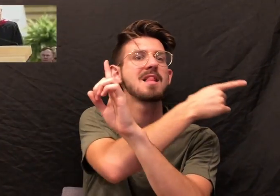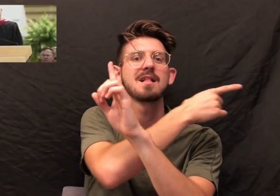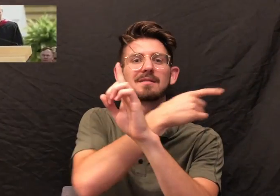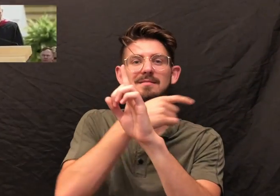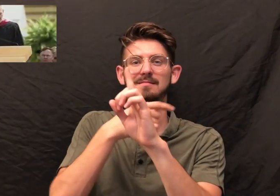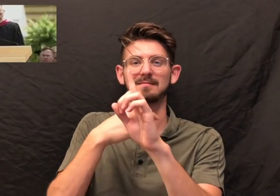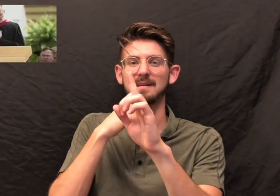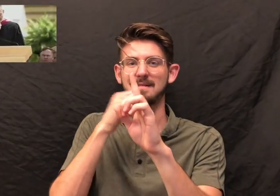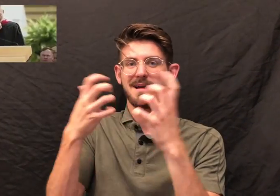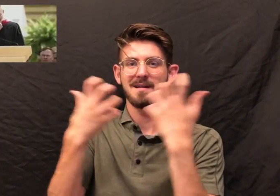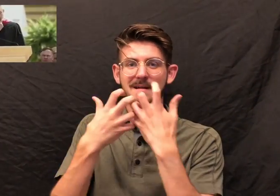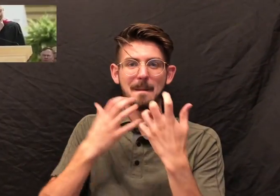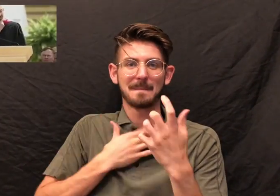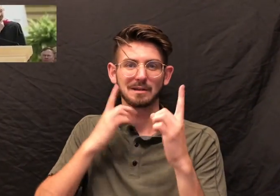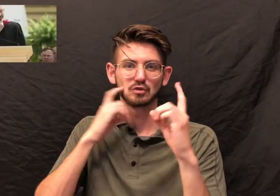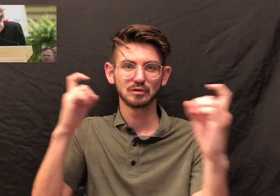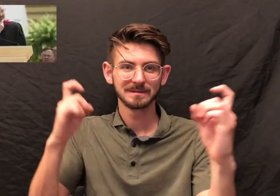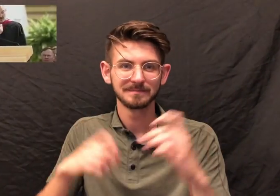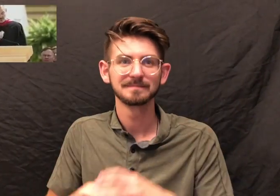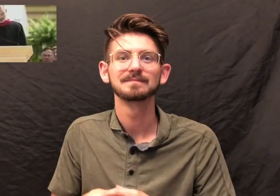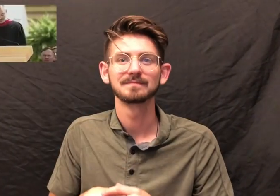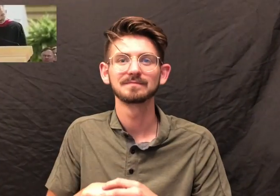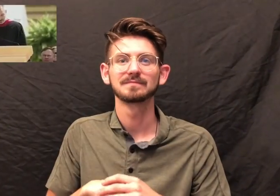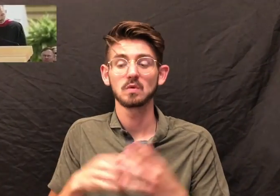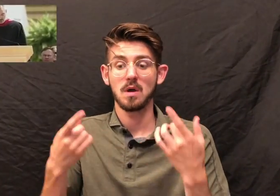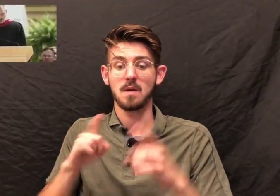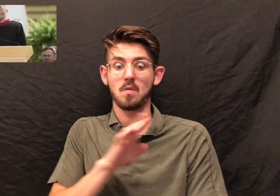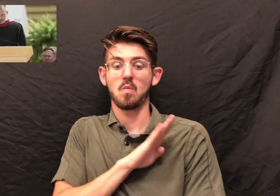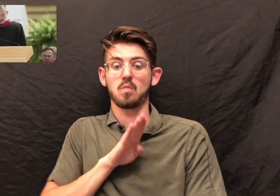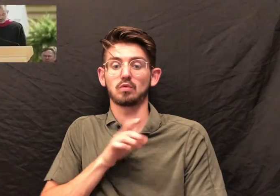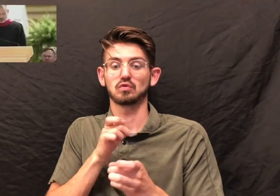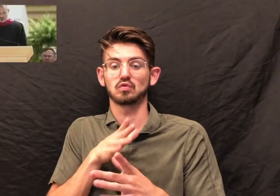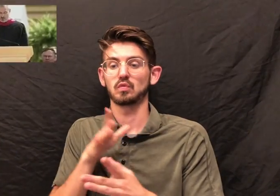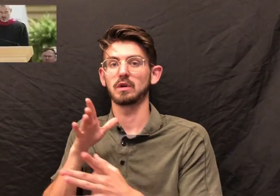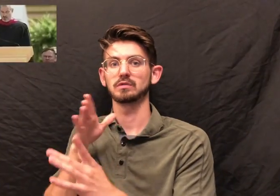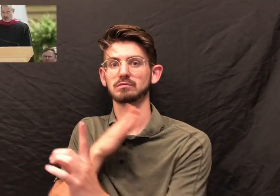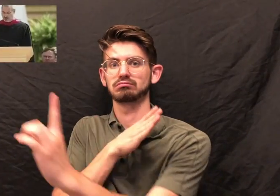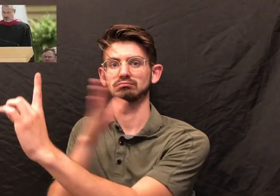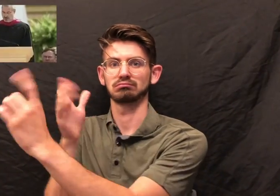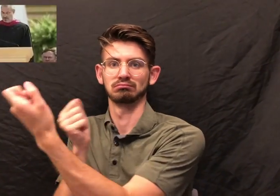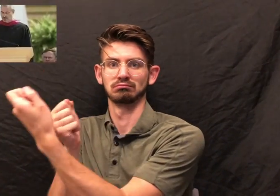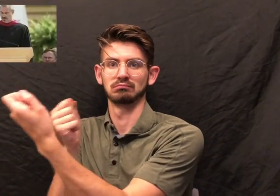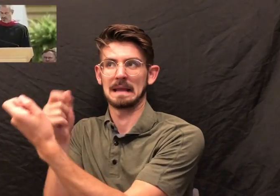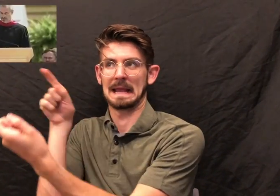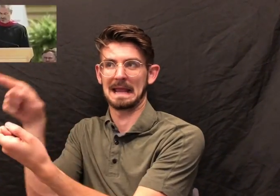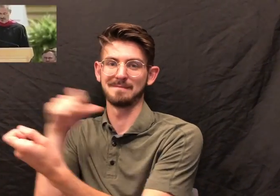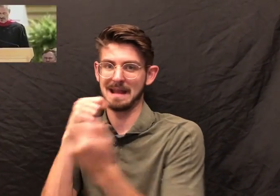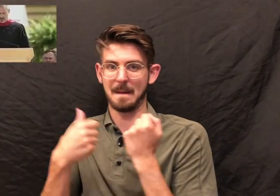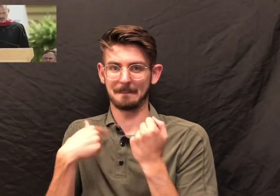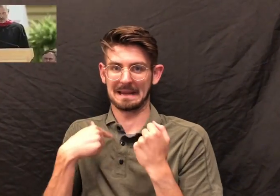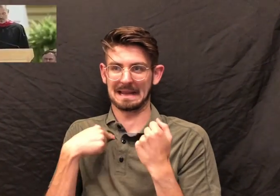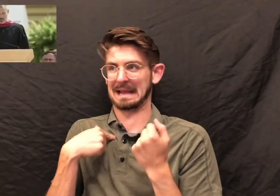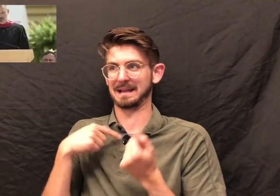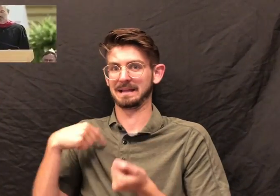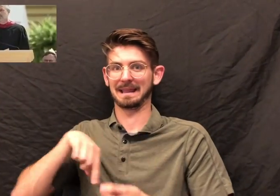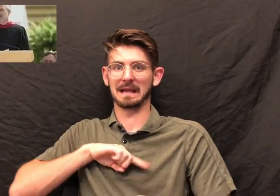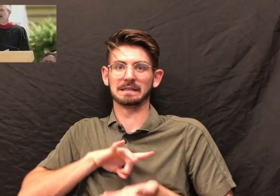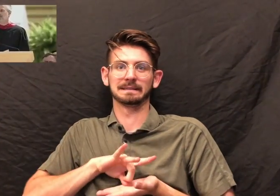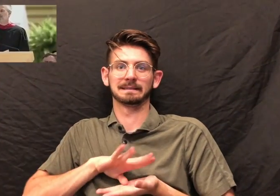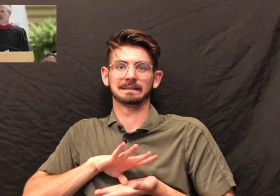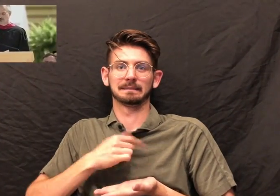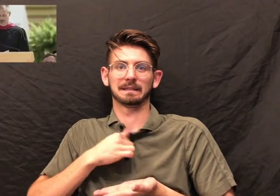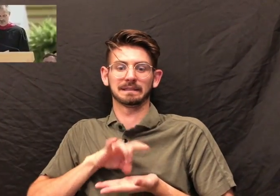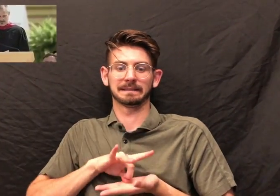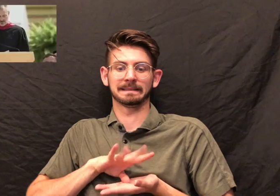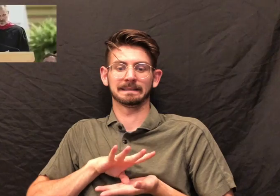When we did, our board of directors sided with him. And so at 30, I was out, and very publicly out. What had been